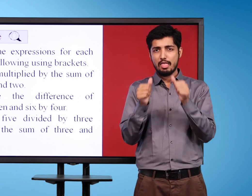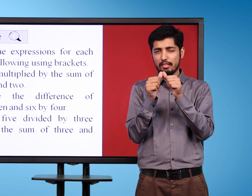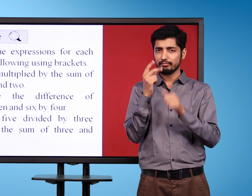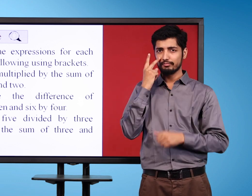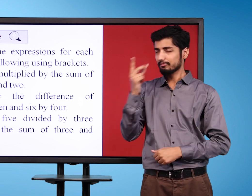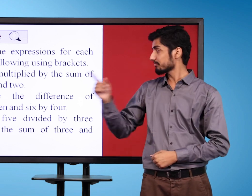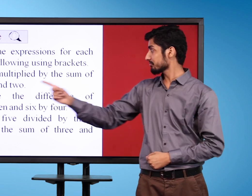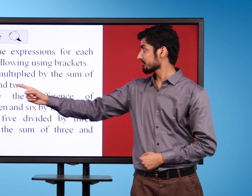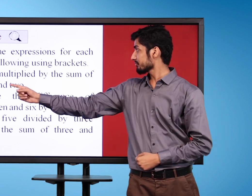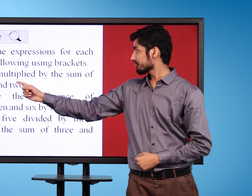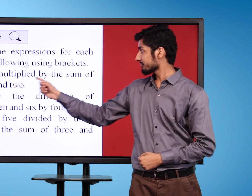A.